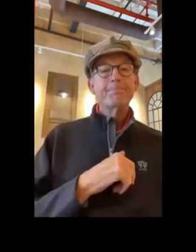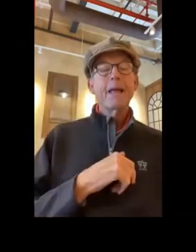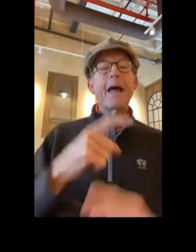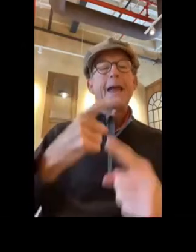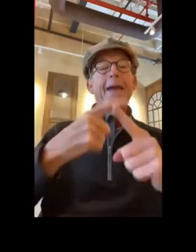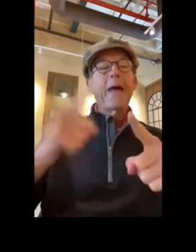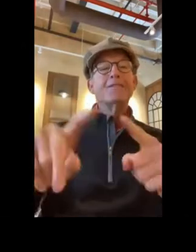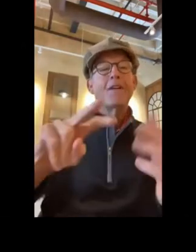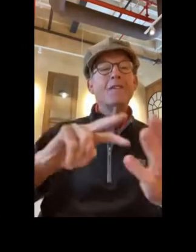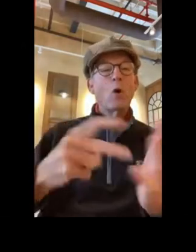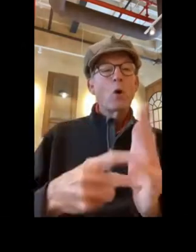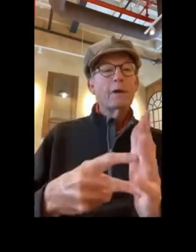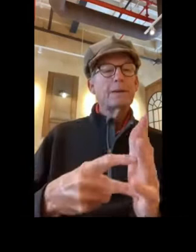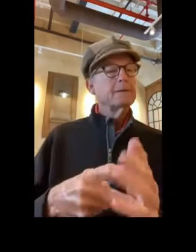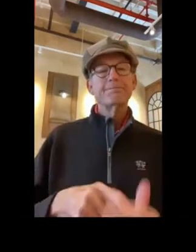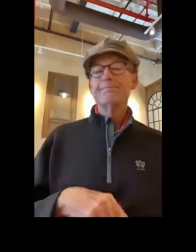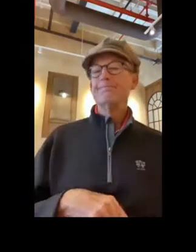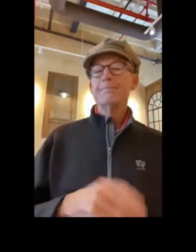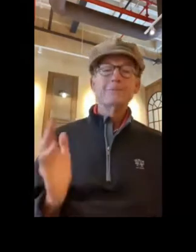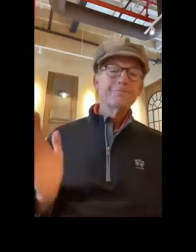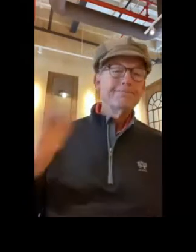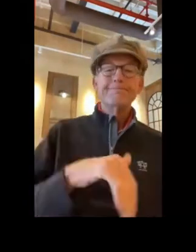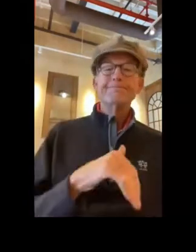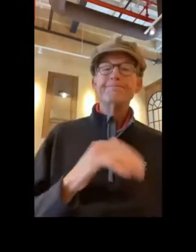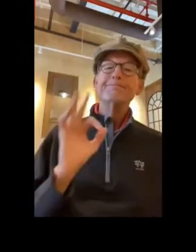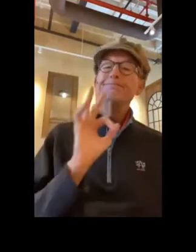had a lot going on in the Lions Club